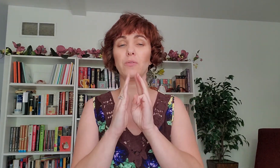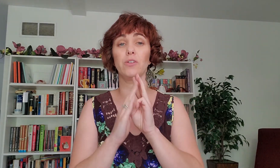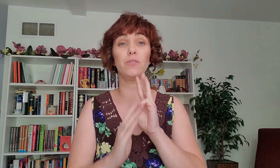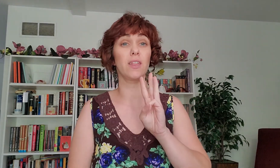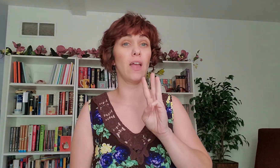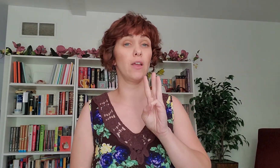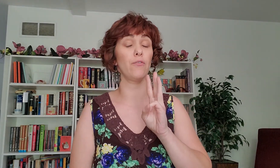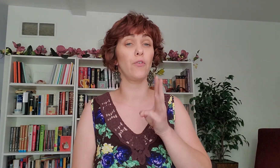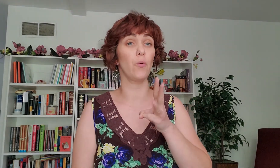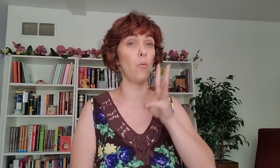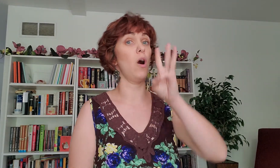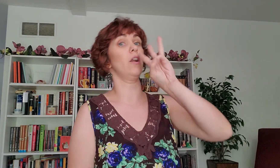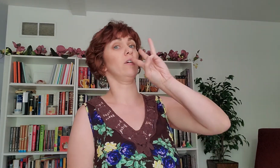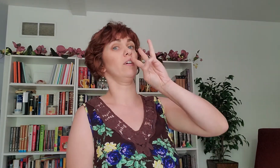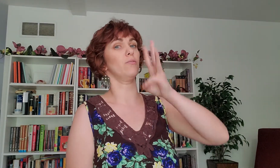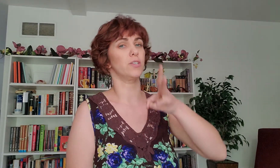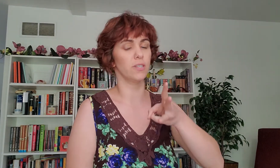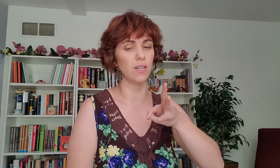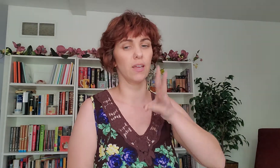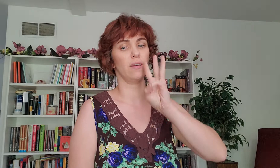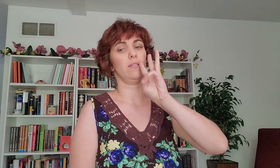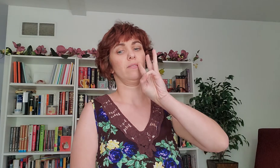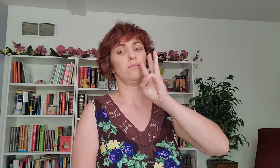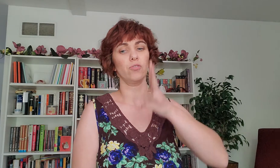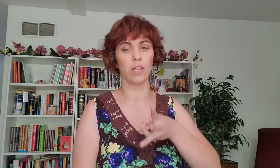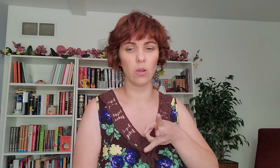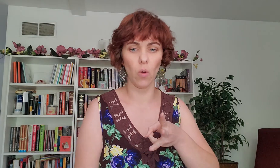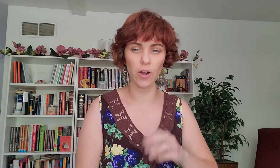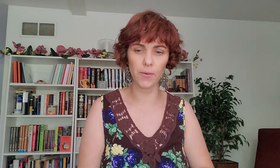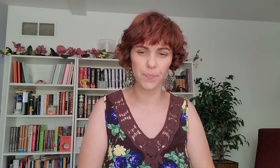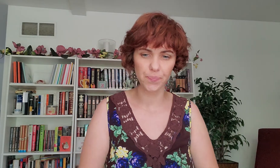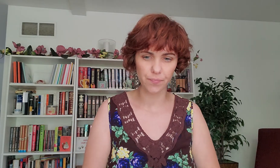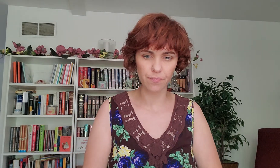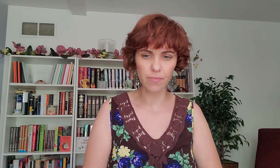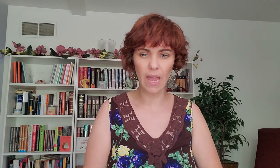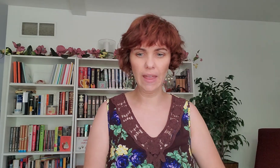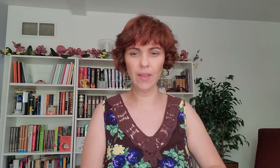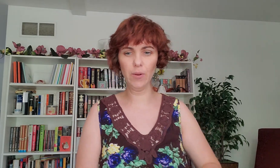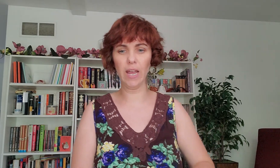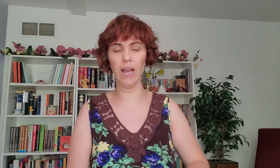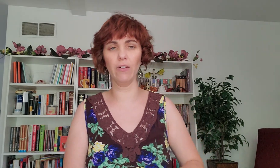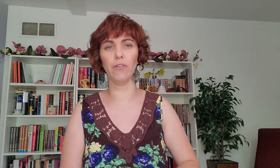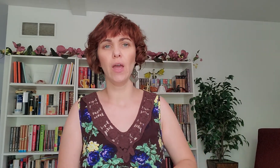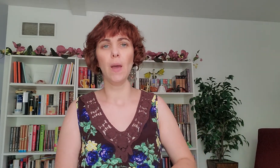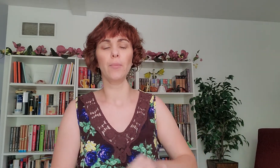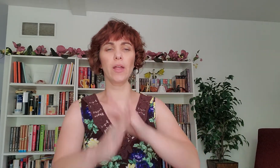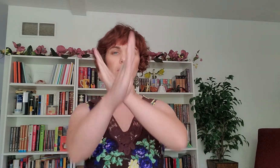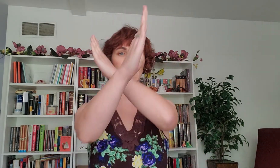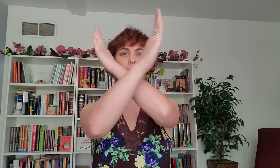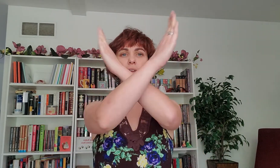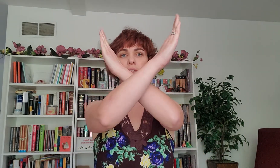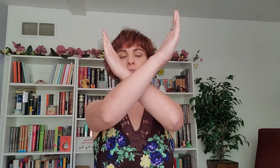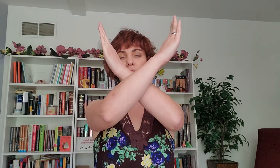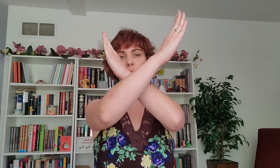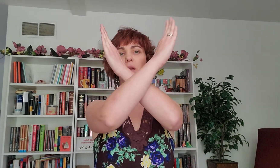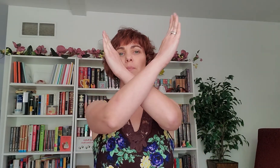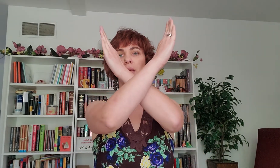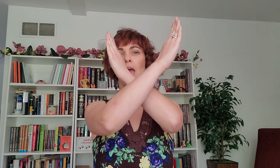do the sign for water, which is like drinking water. And then we have President Nixon. I just make a big X